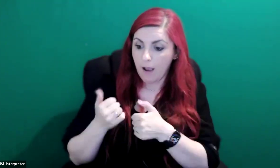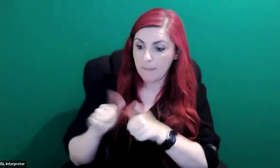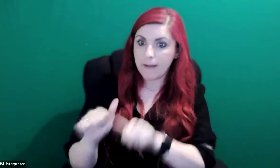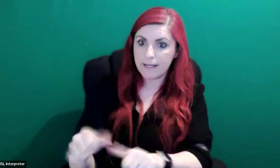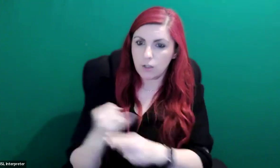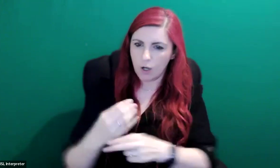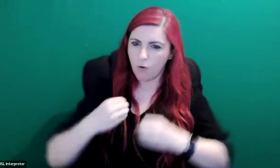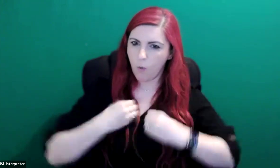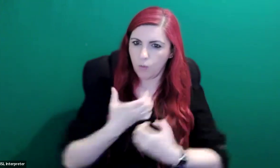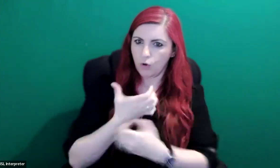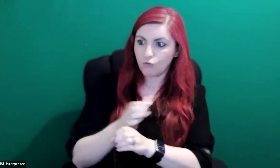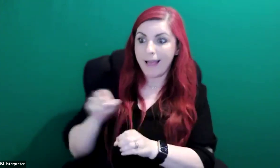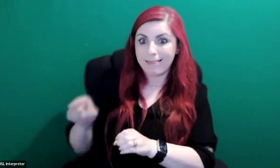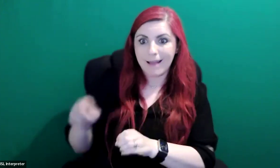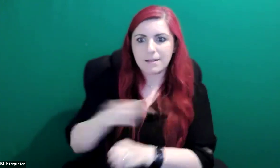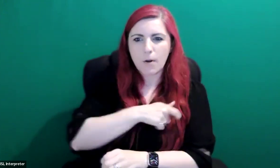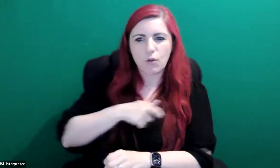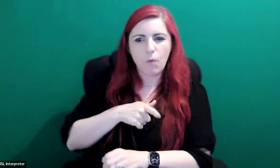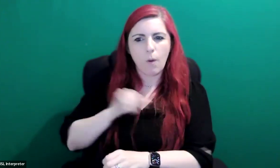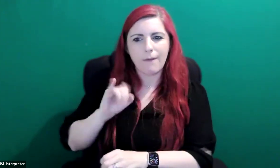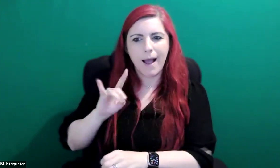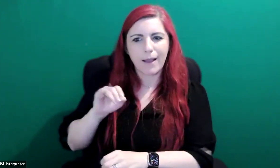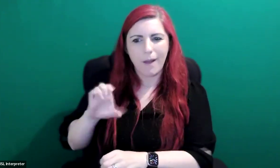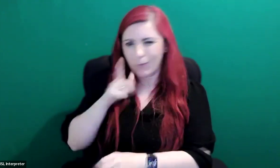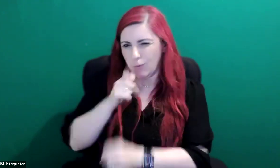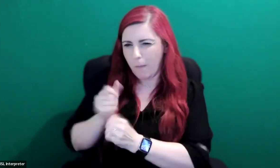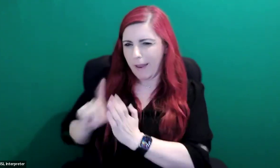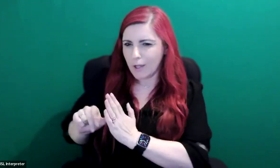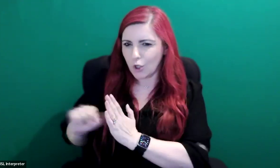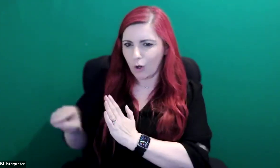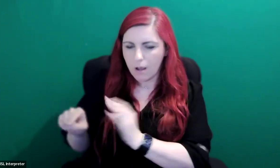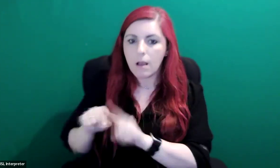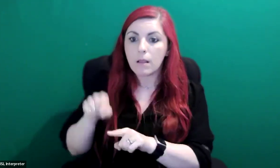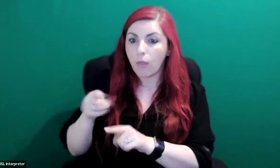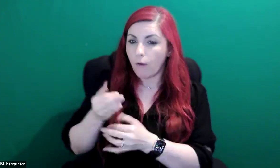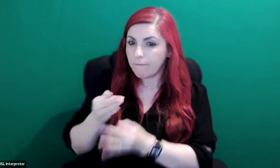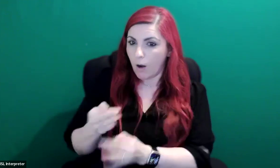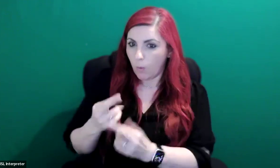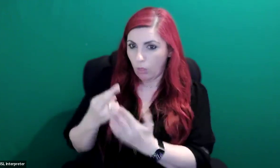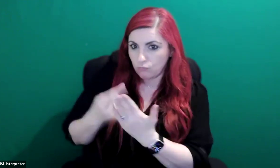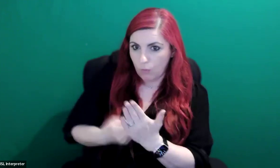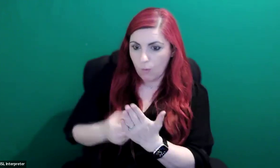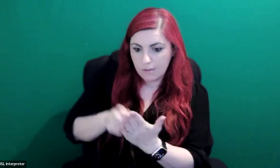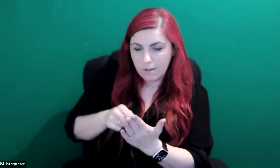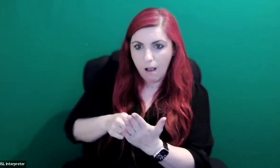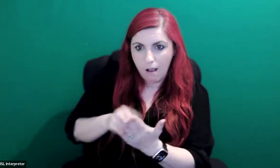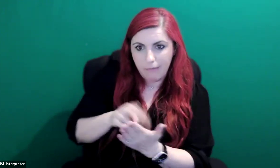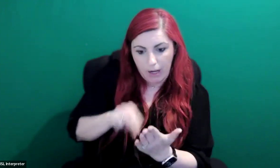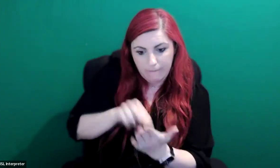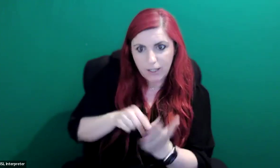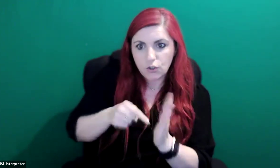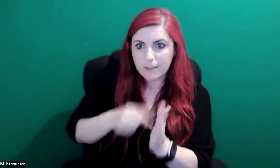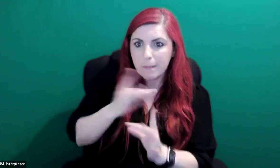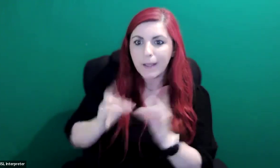of the role of IREC, which you'll hear more about later, that they are following the rules of the convention in making sure that